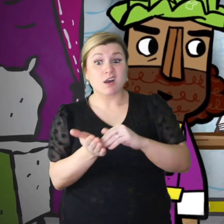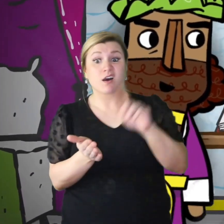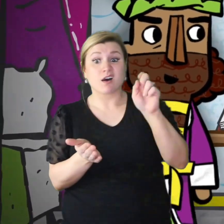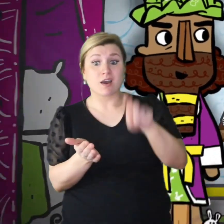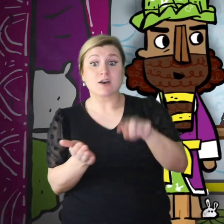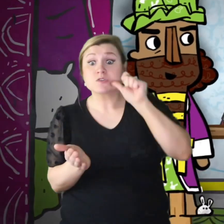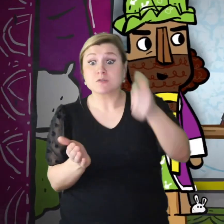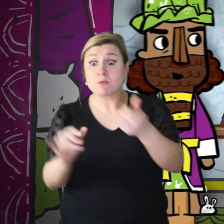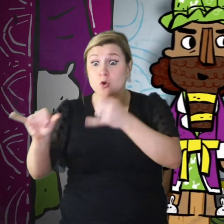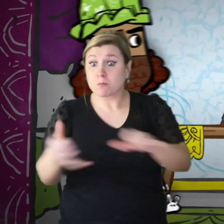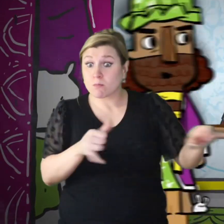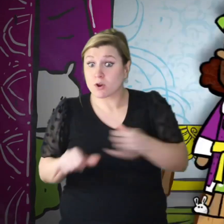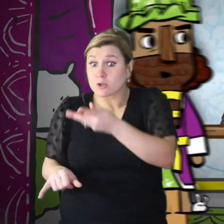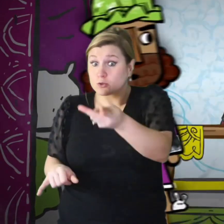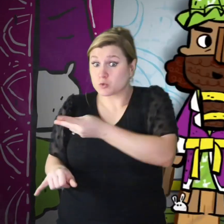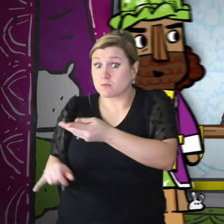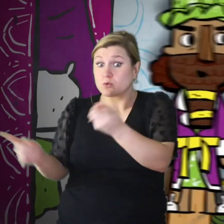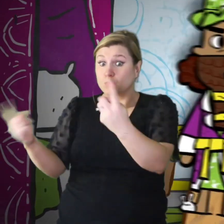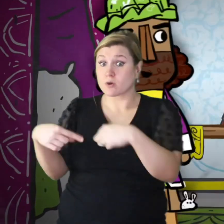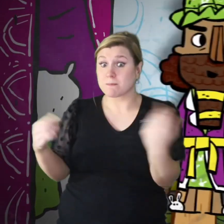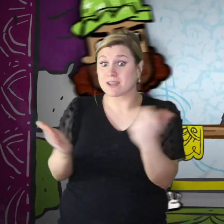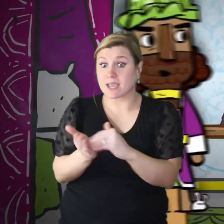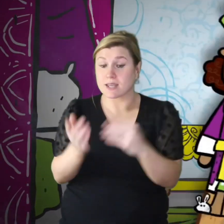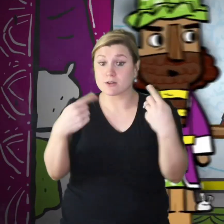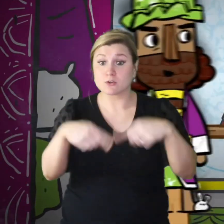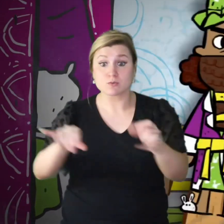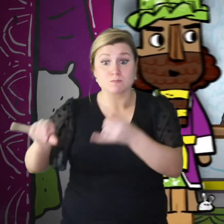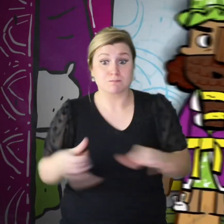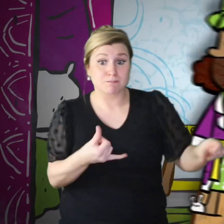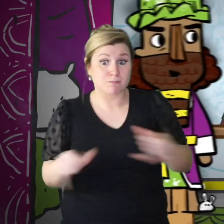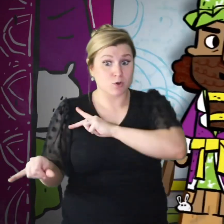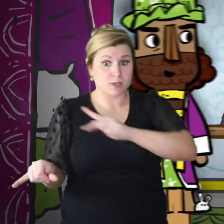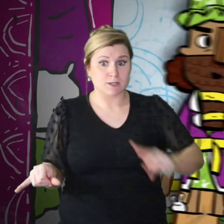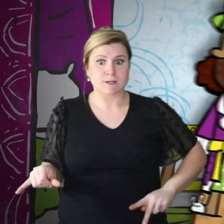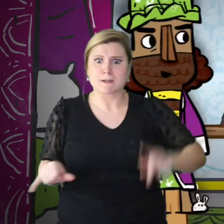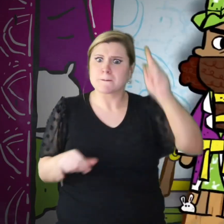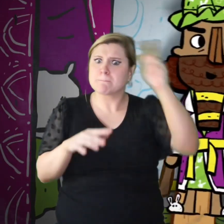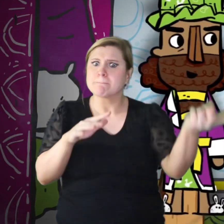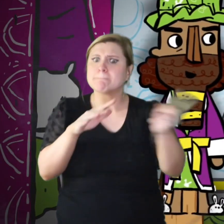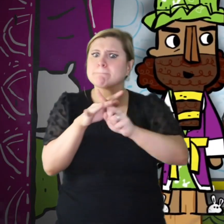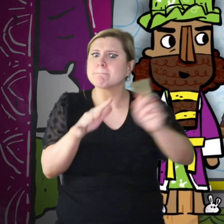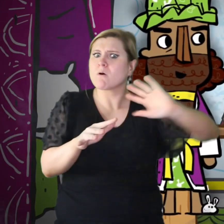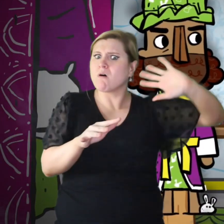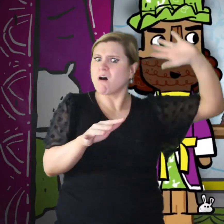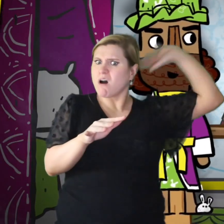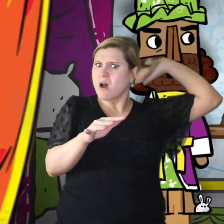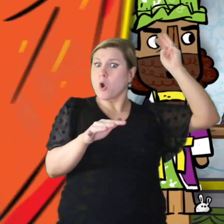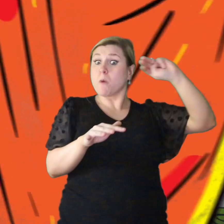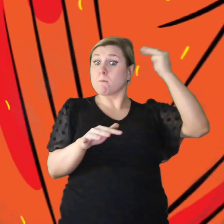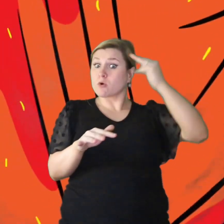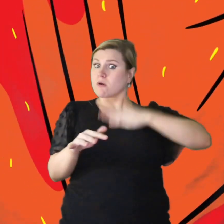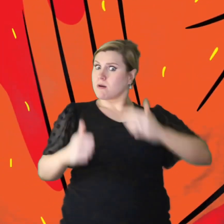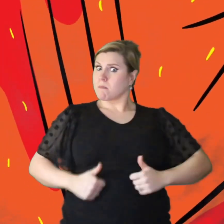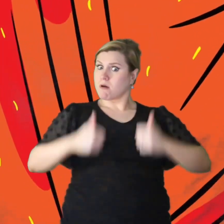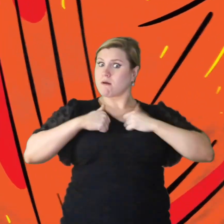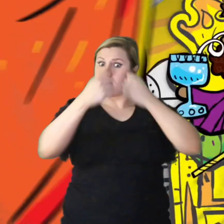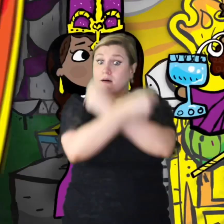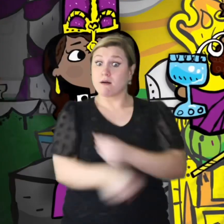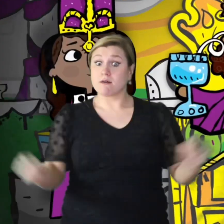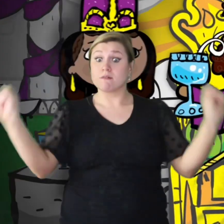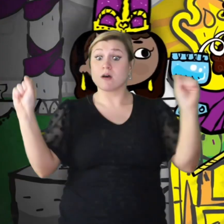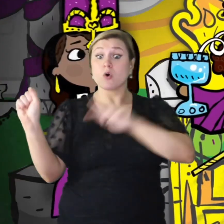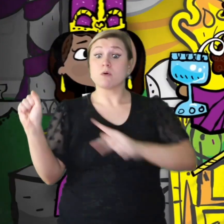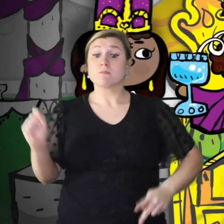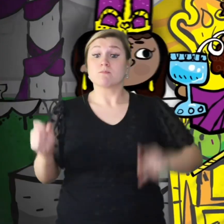King Xerxes decided that he must honor Mordecai and that Haman would help. Then, at the second